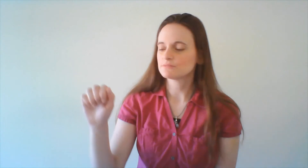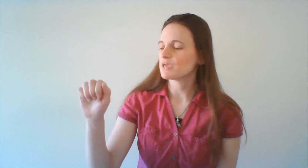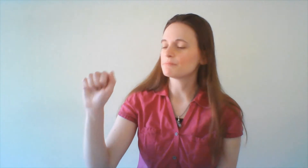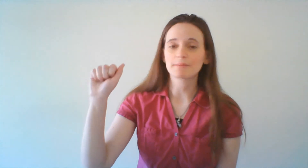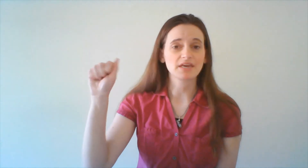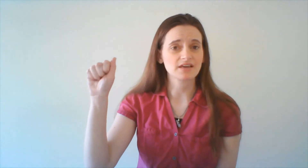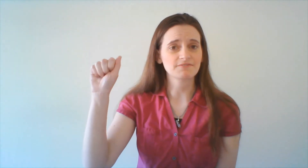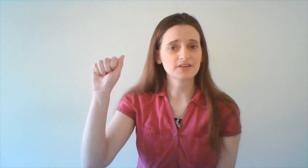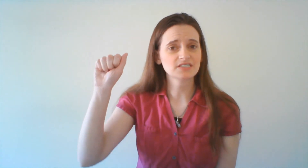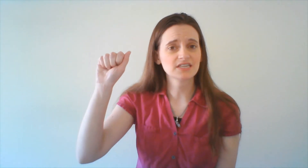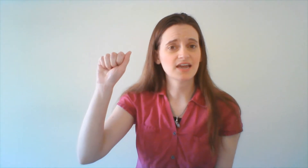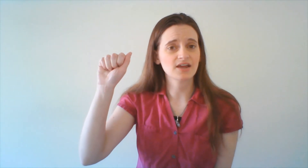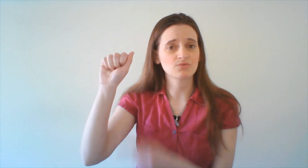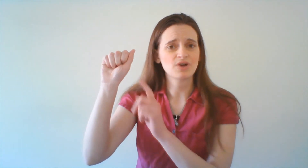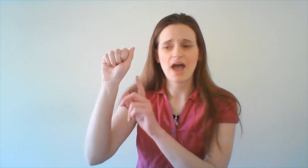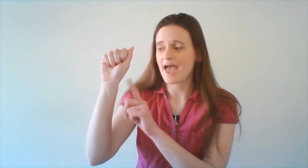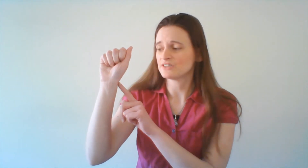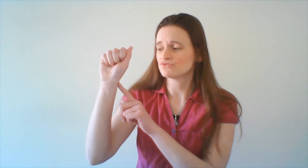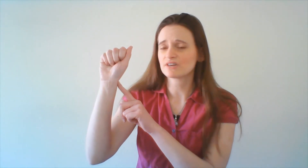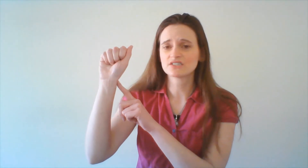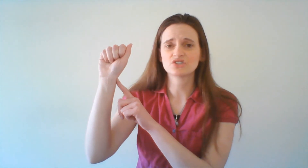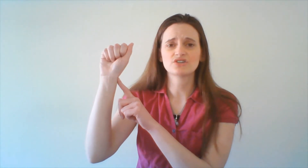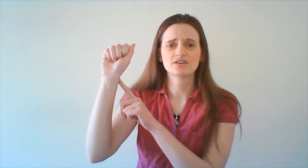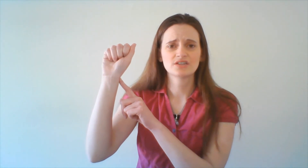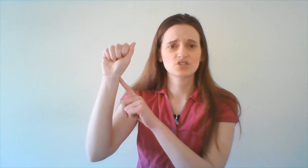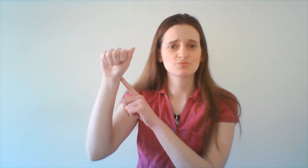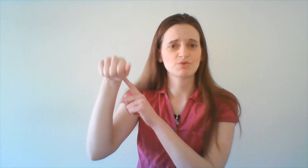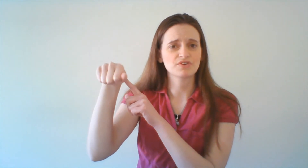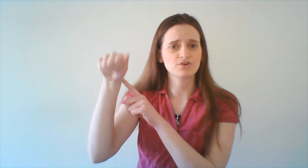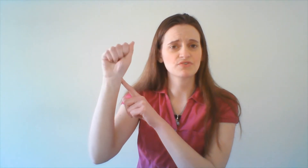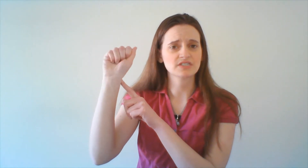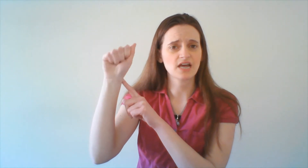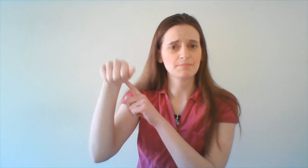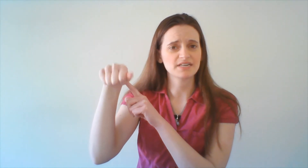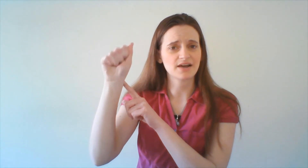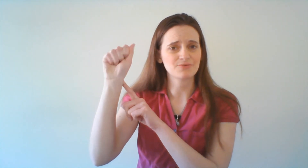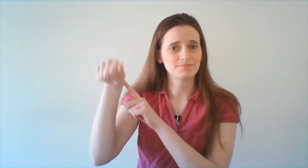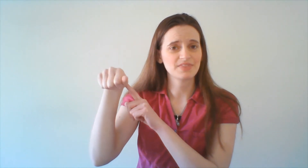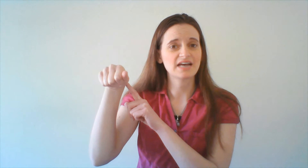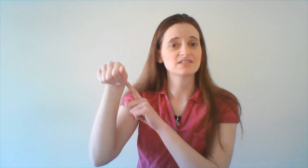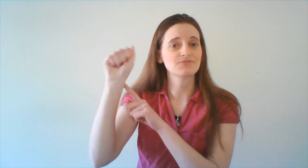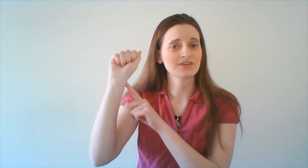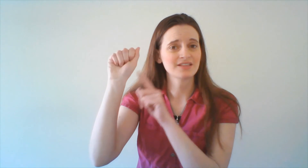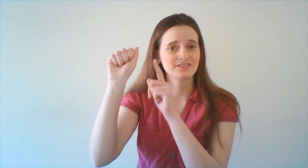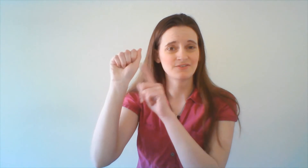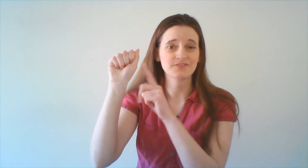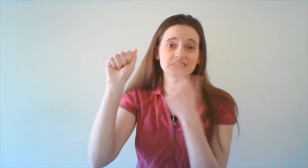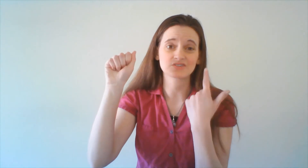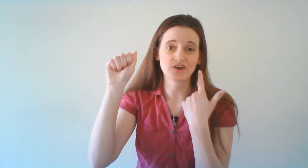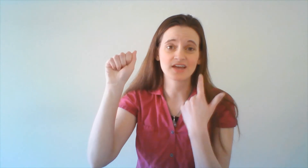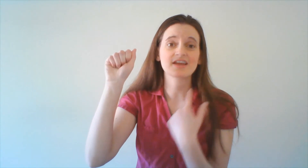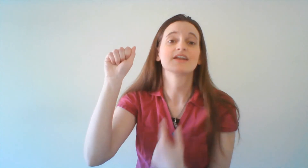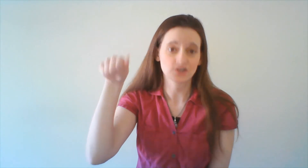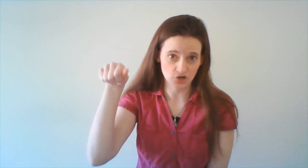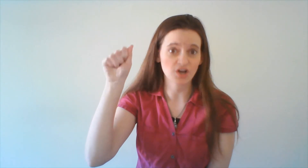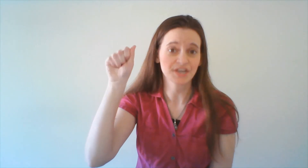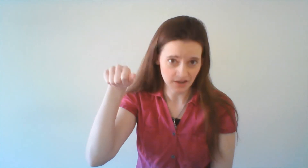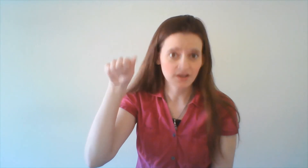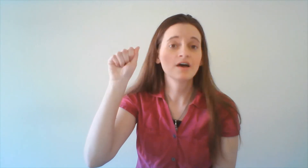made by making a fist, and at your wrist, just moving your fist up and down, as if your fist is your head and you're nodding